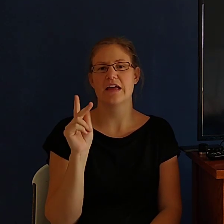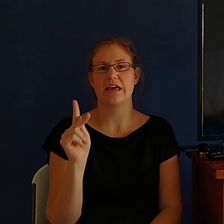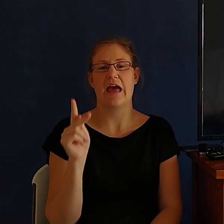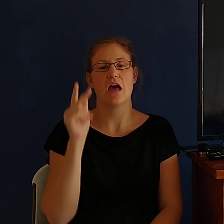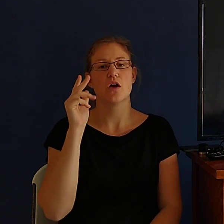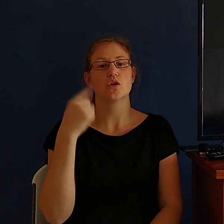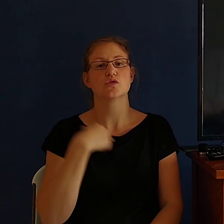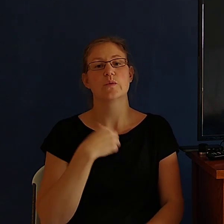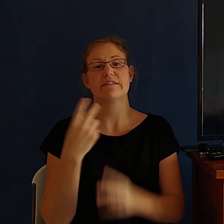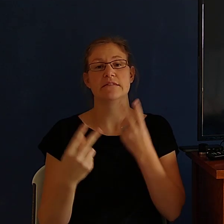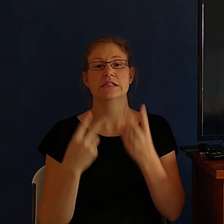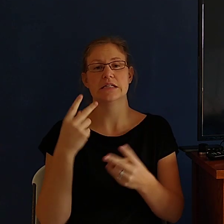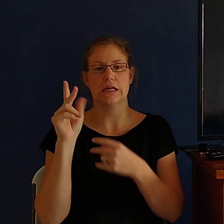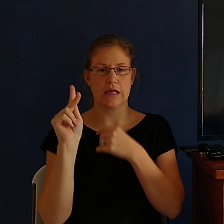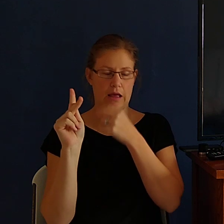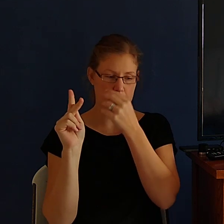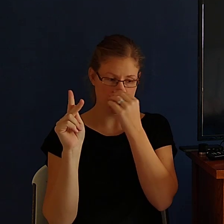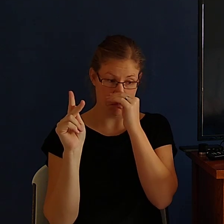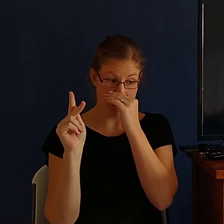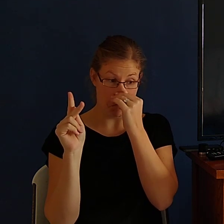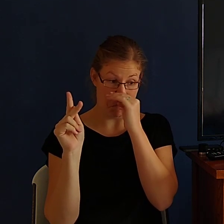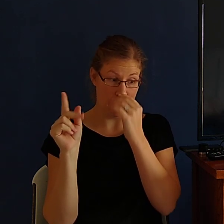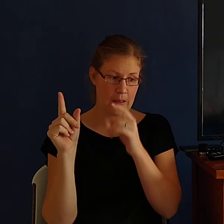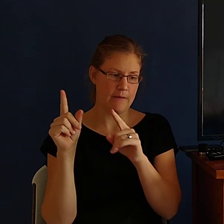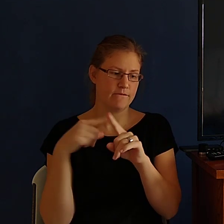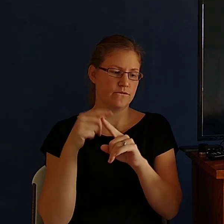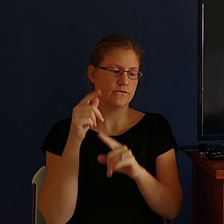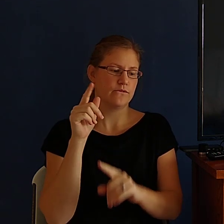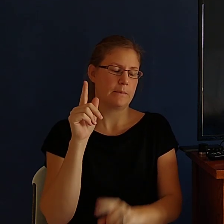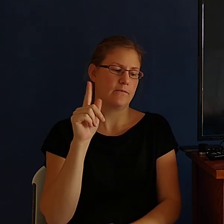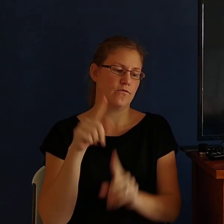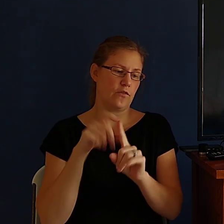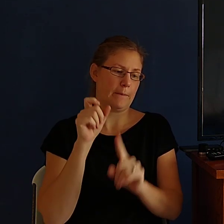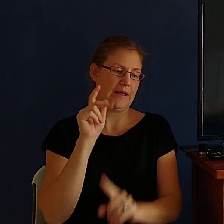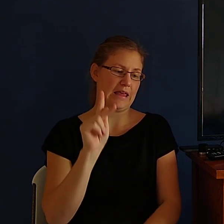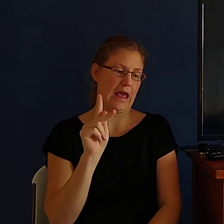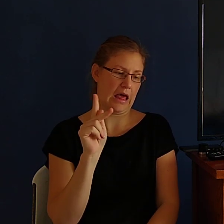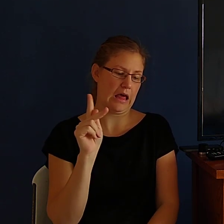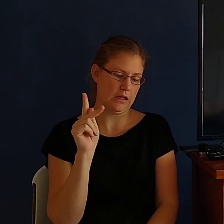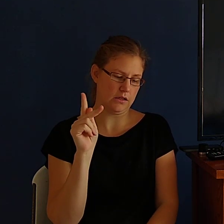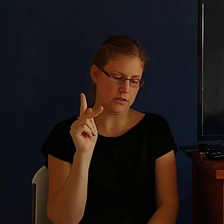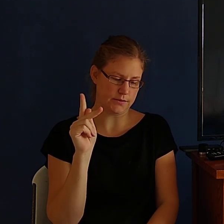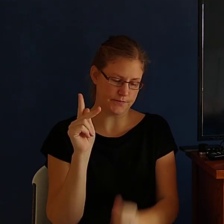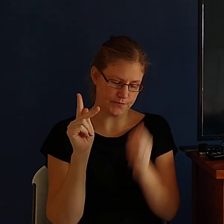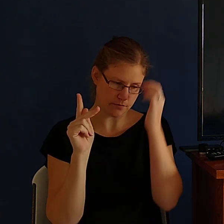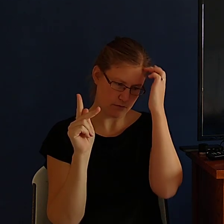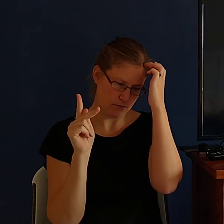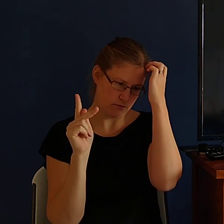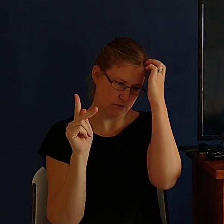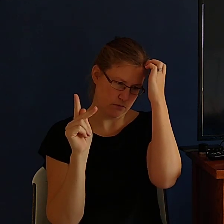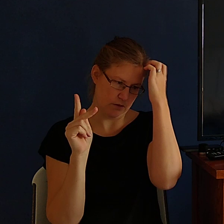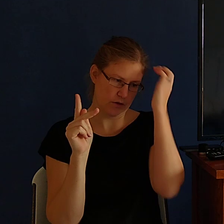visited K. And then from K, okay, there is only one